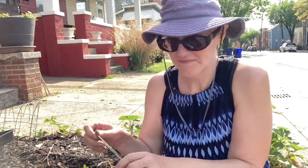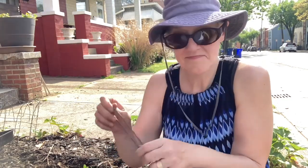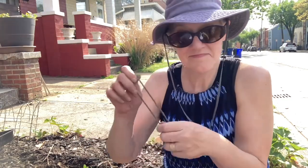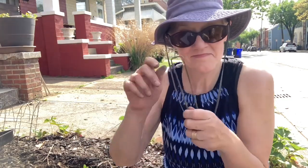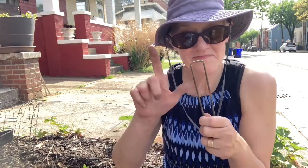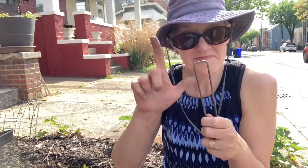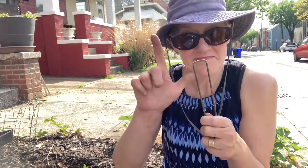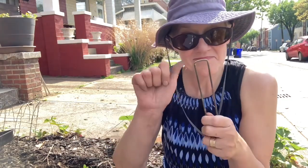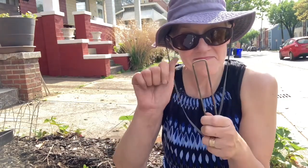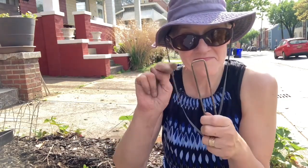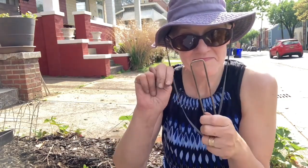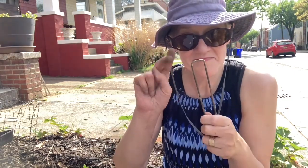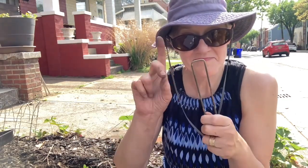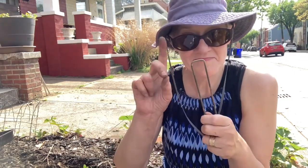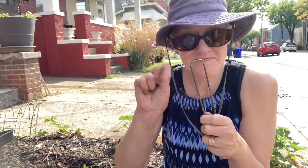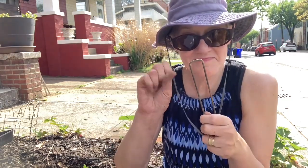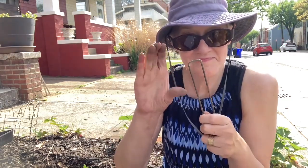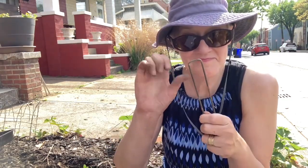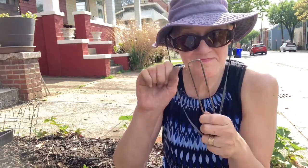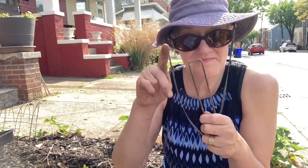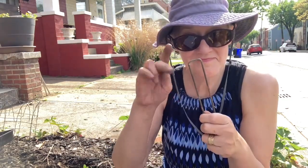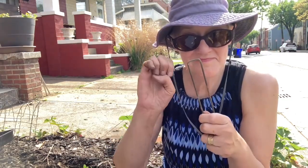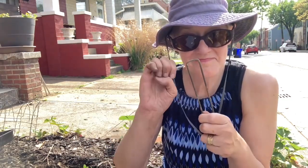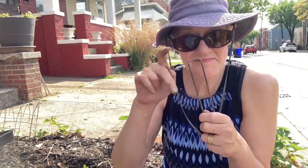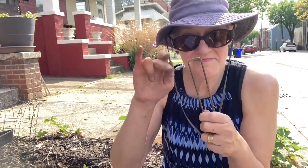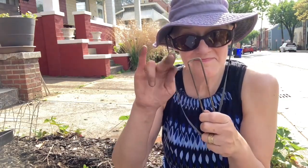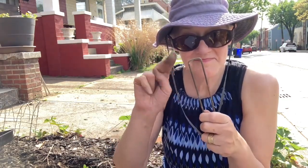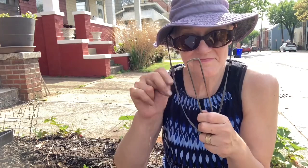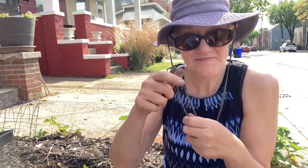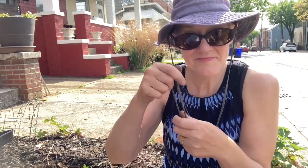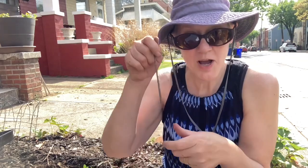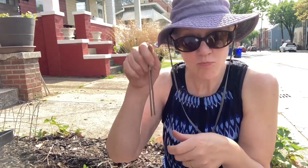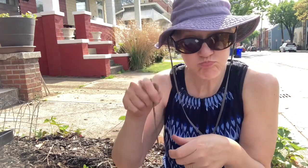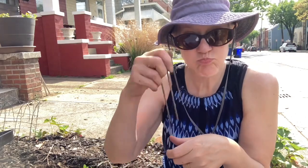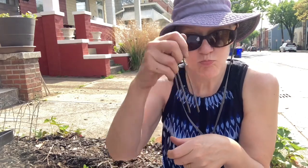Then I'm going to secure them with these landscape pins.